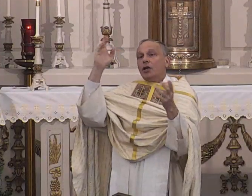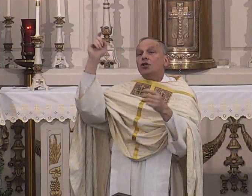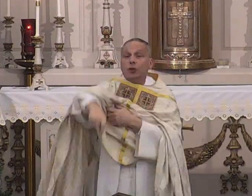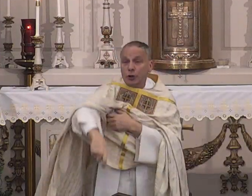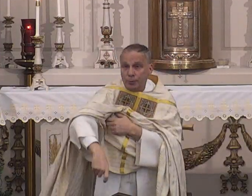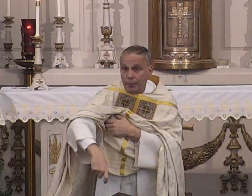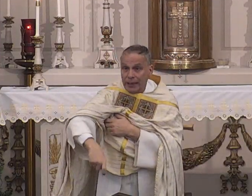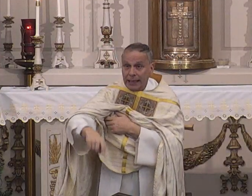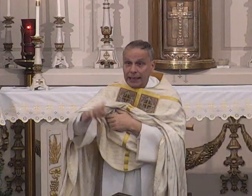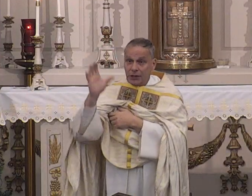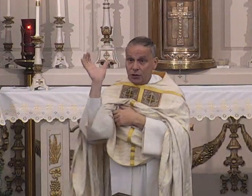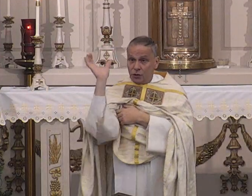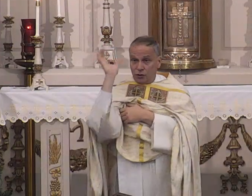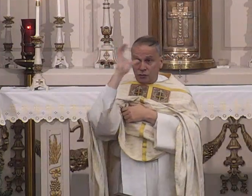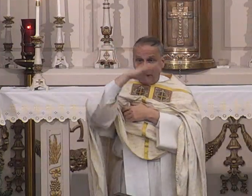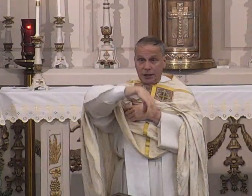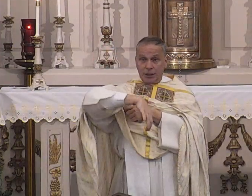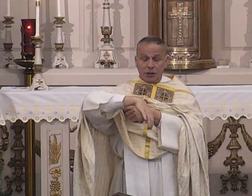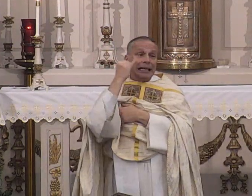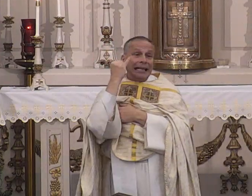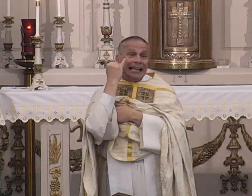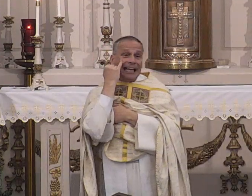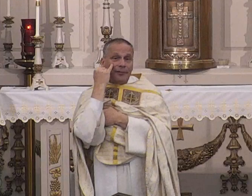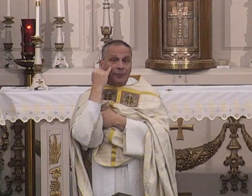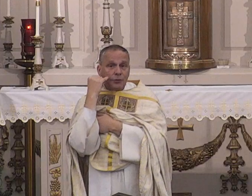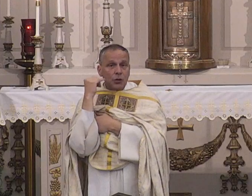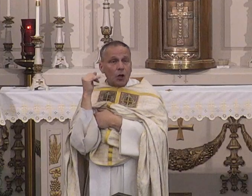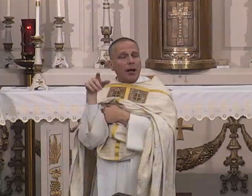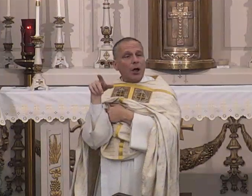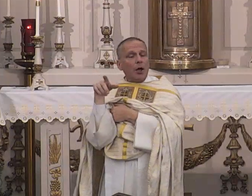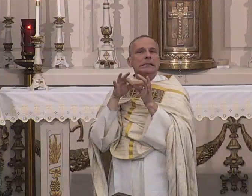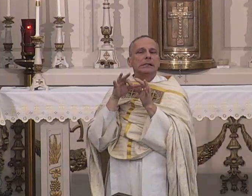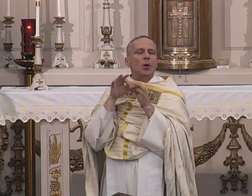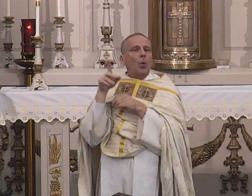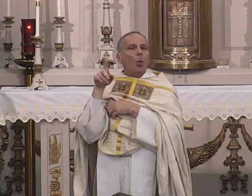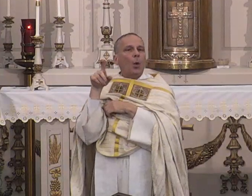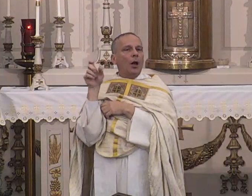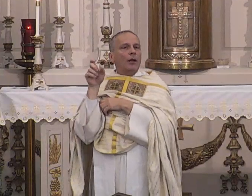God, it should be strange.